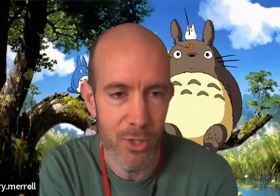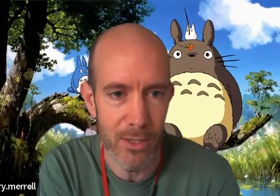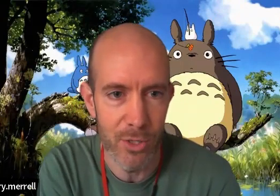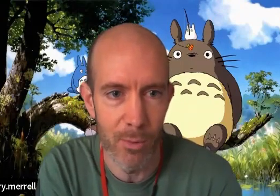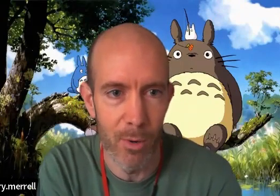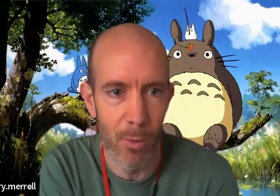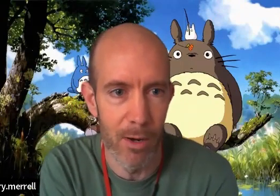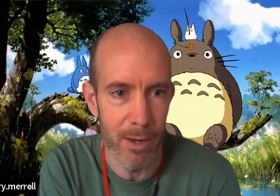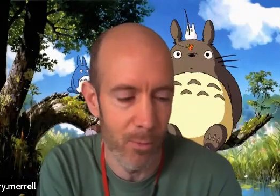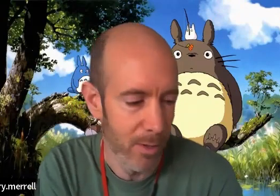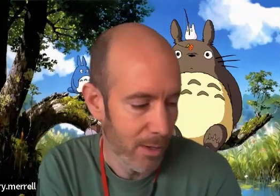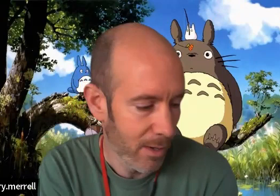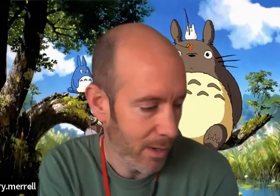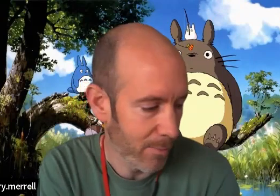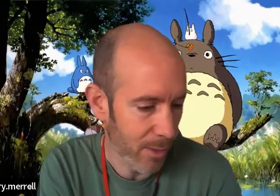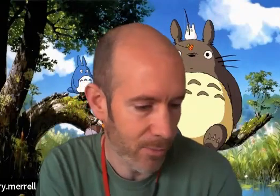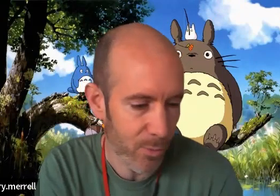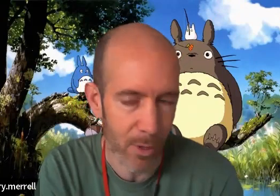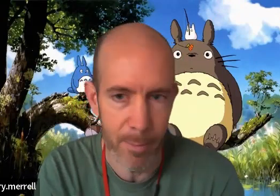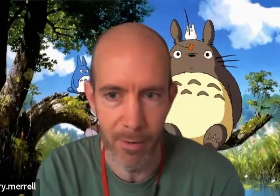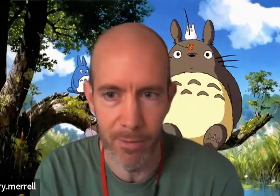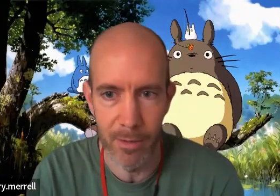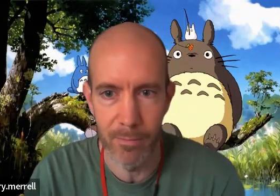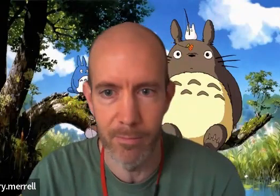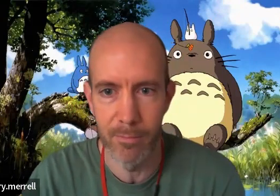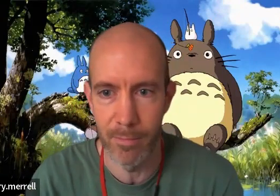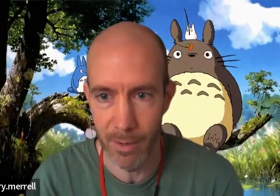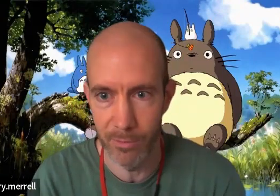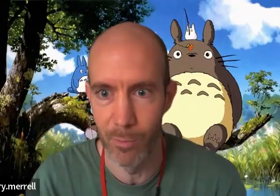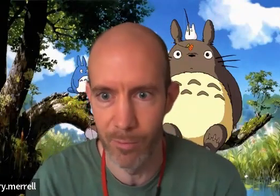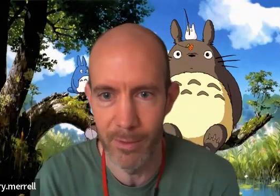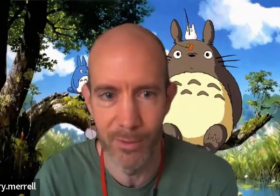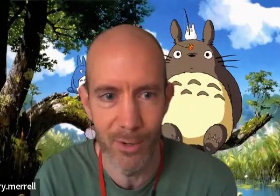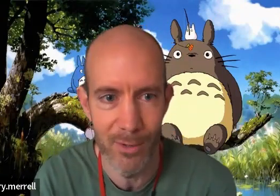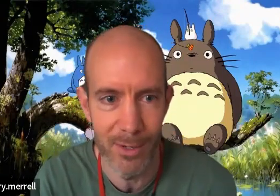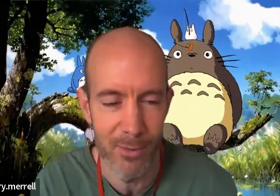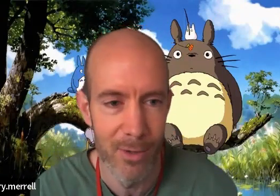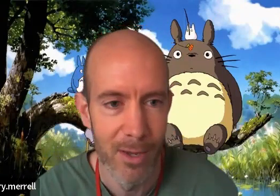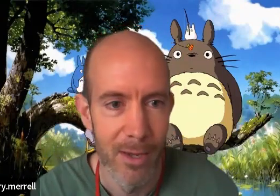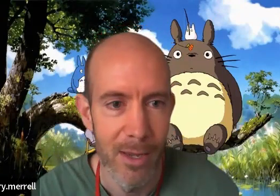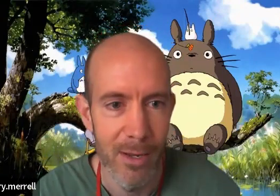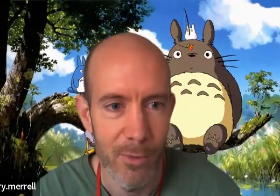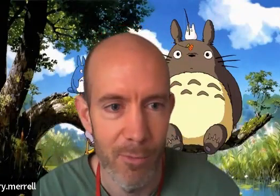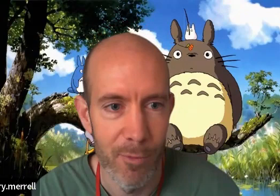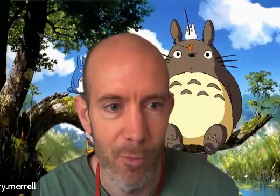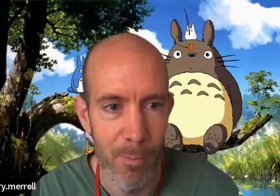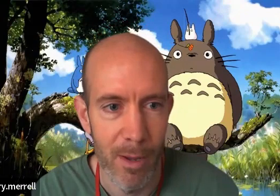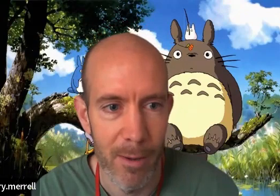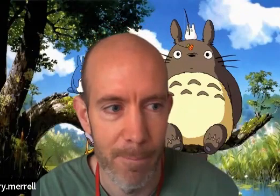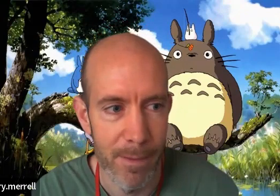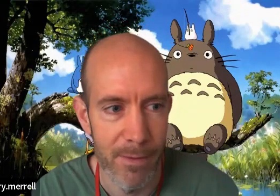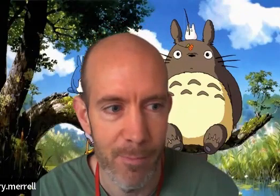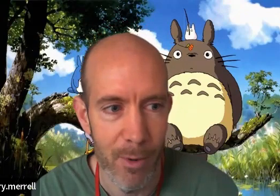I mean, chatting to you a little while ago, it was quite apparent that, as we've been discussing in this kind of